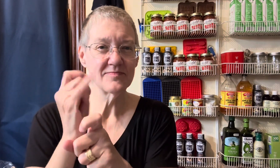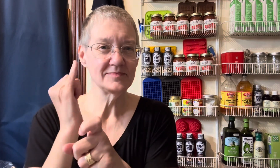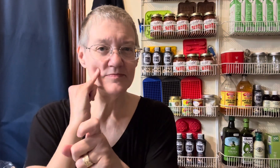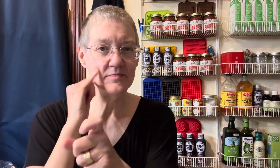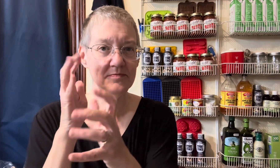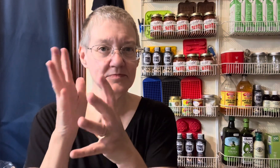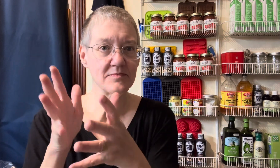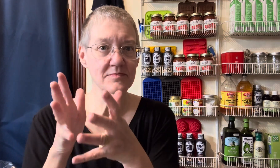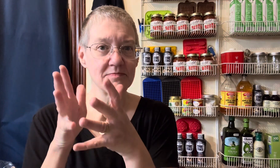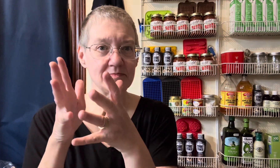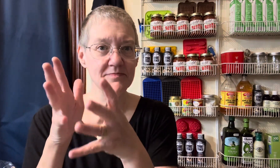chia seeds will spoil.